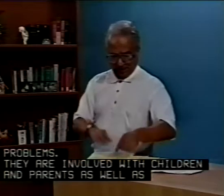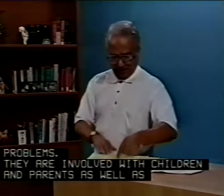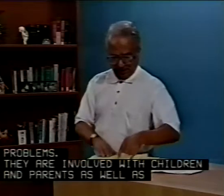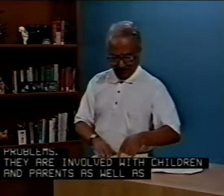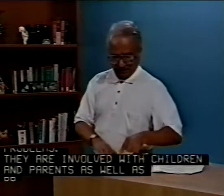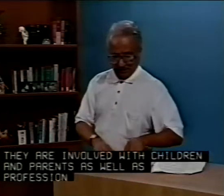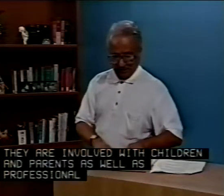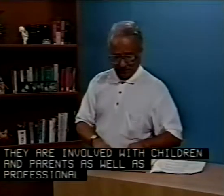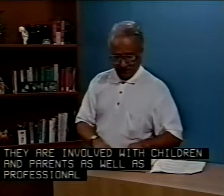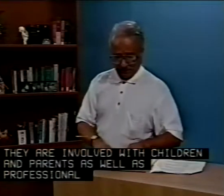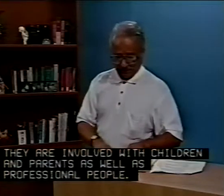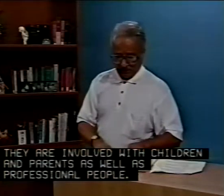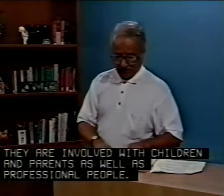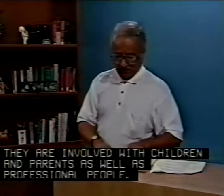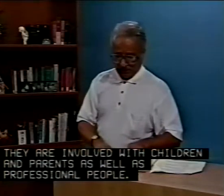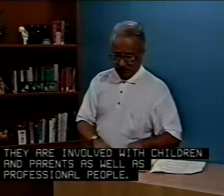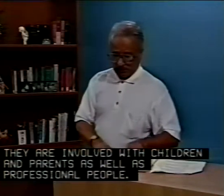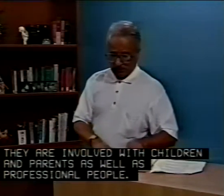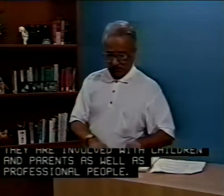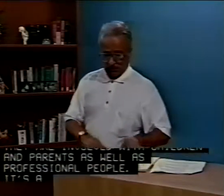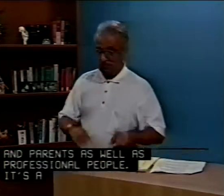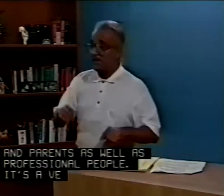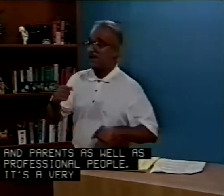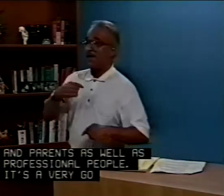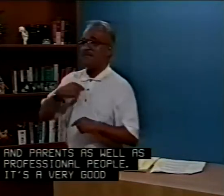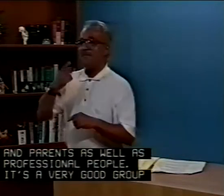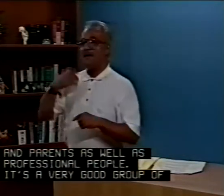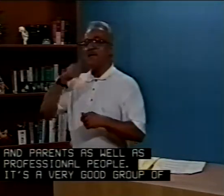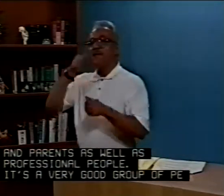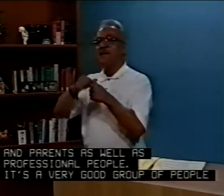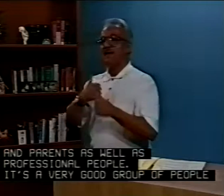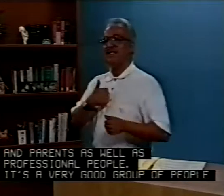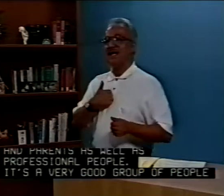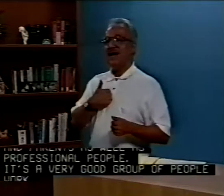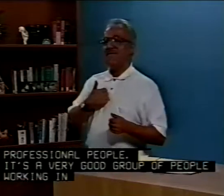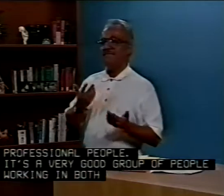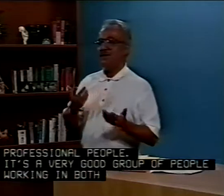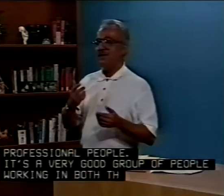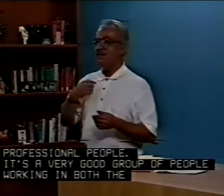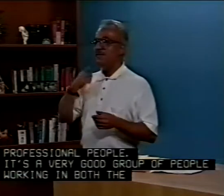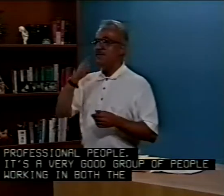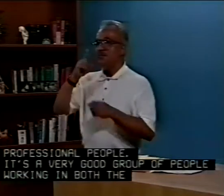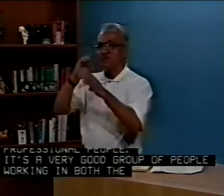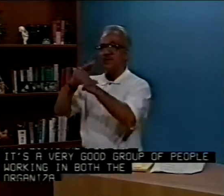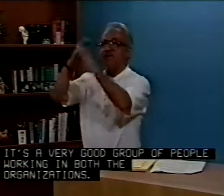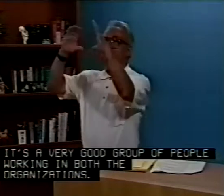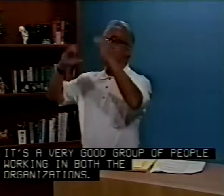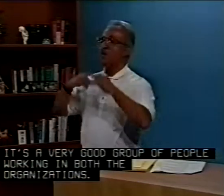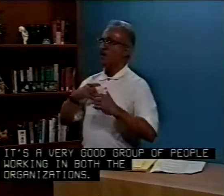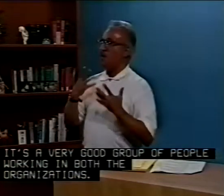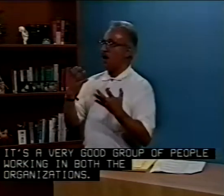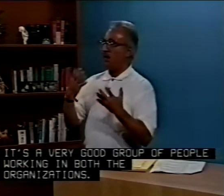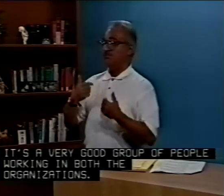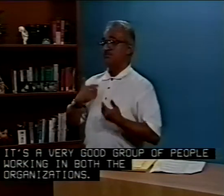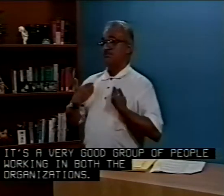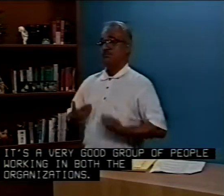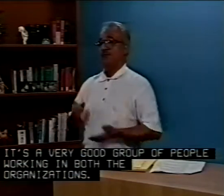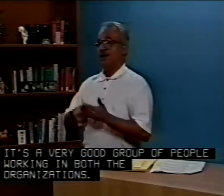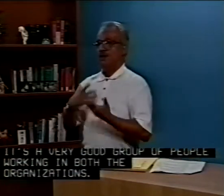It's a very good group of people working in both the organizations. I remember myself when I had a dream. When